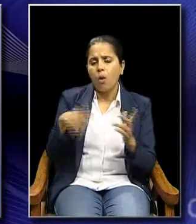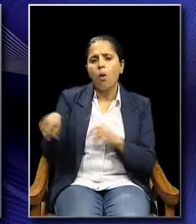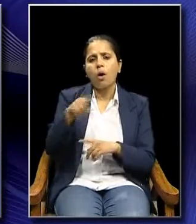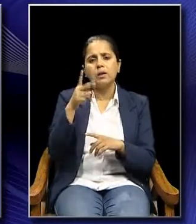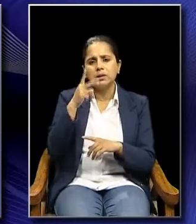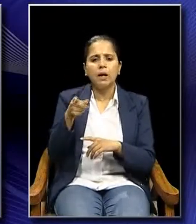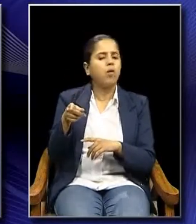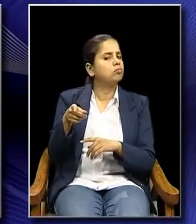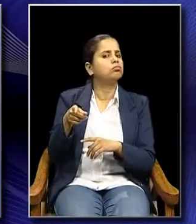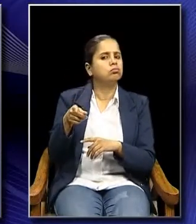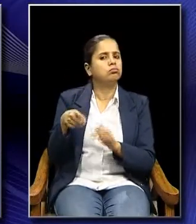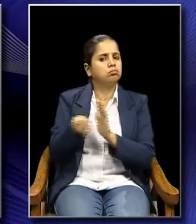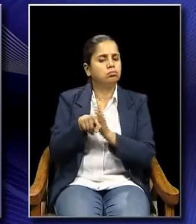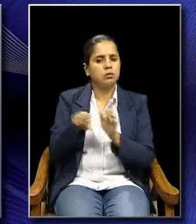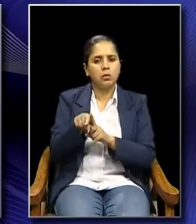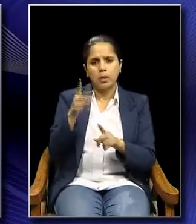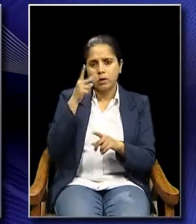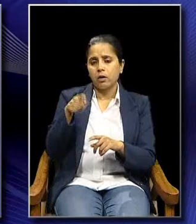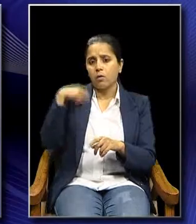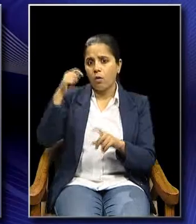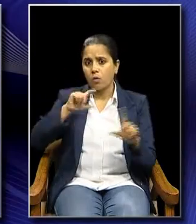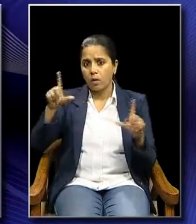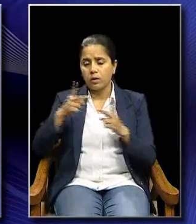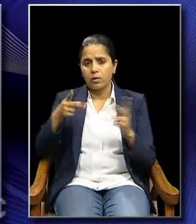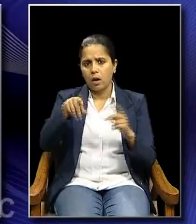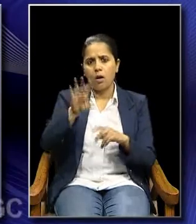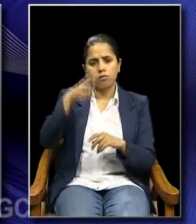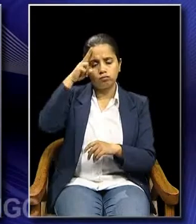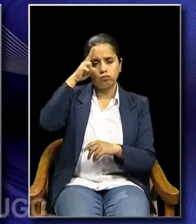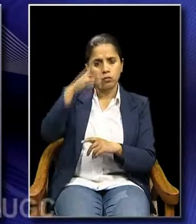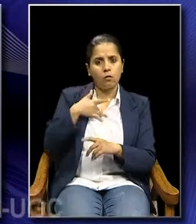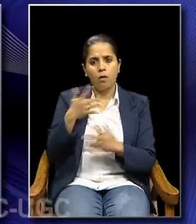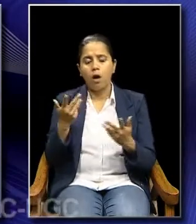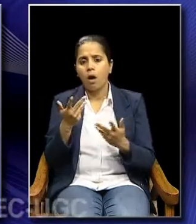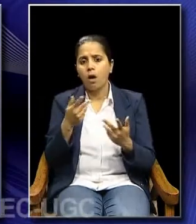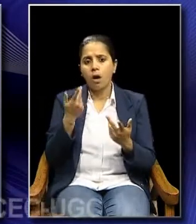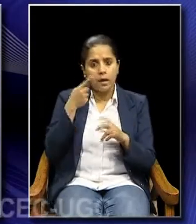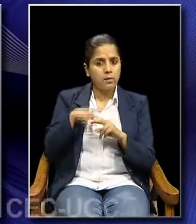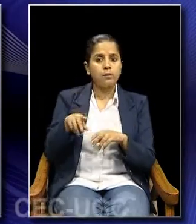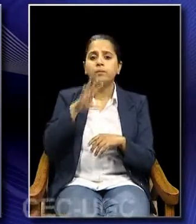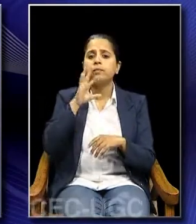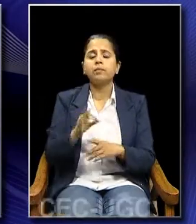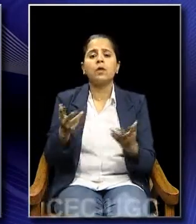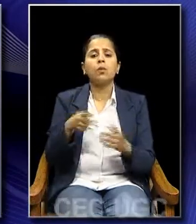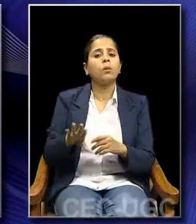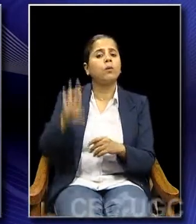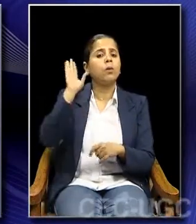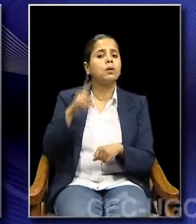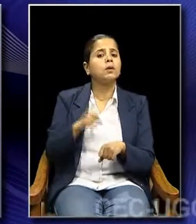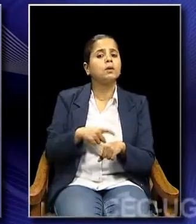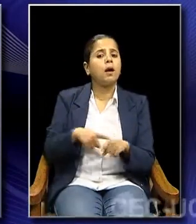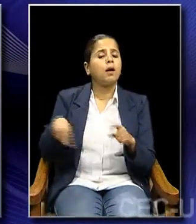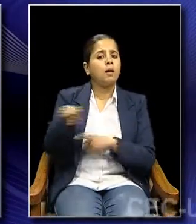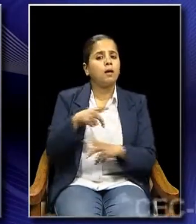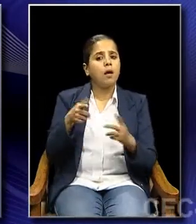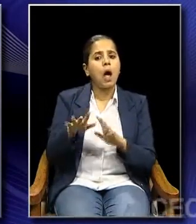So we find that such kind of a cinema was also concerned with the realities of those times, and how